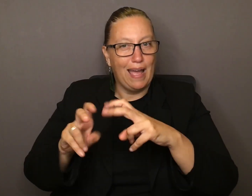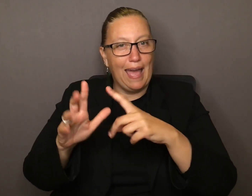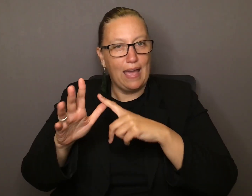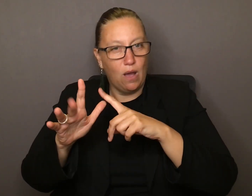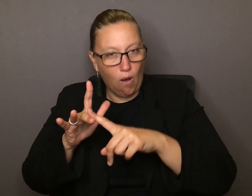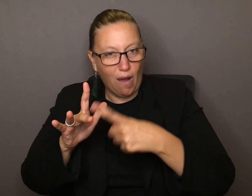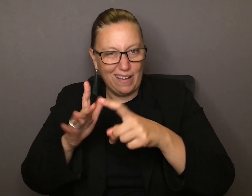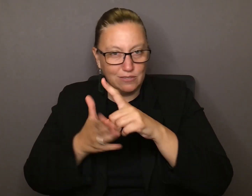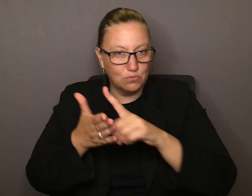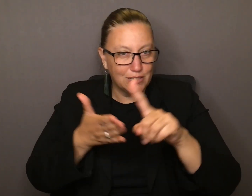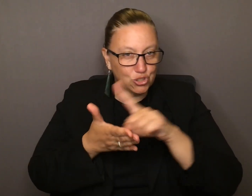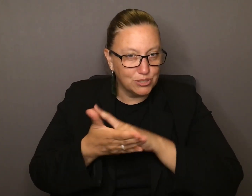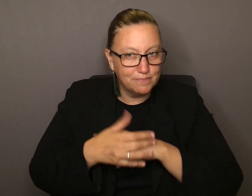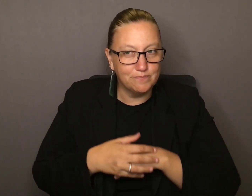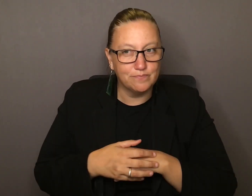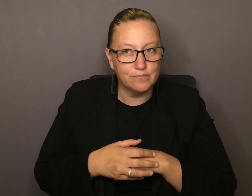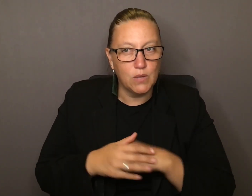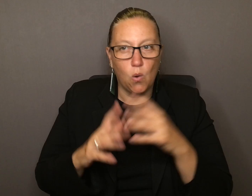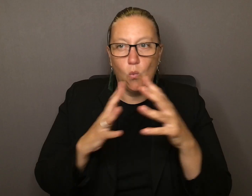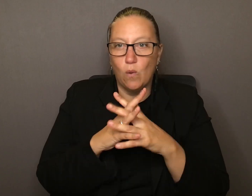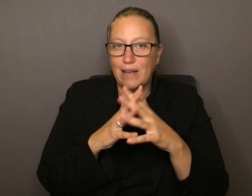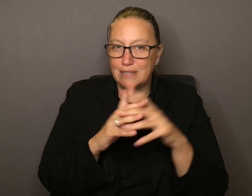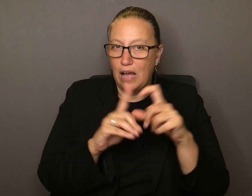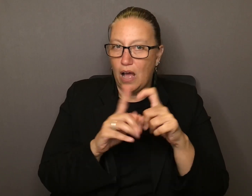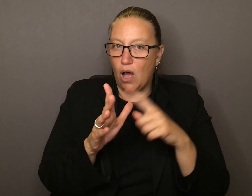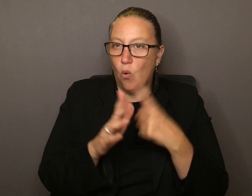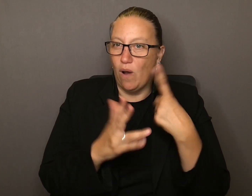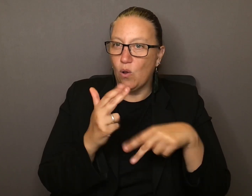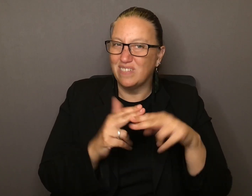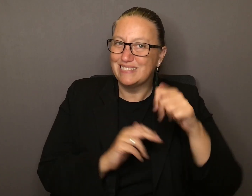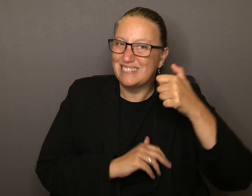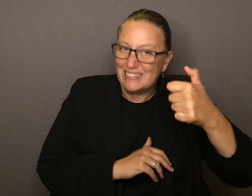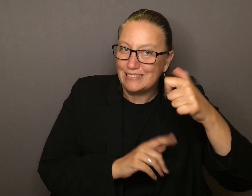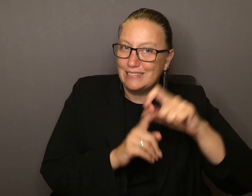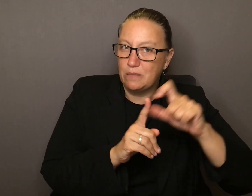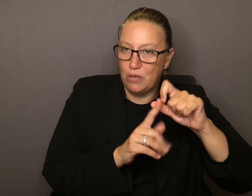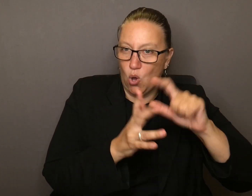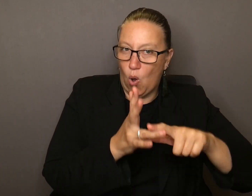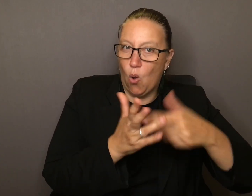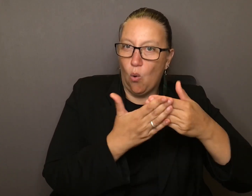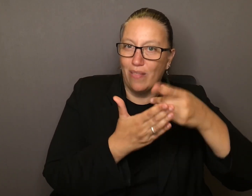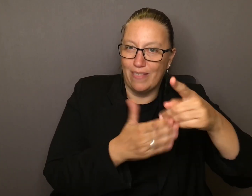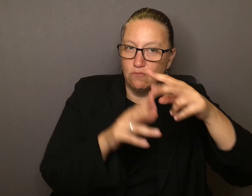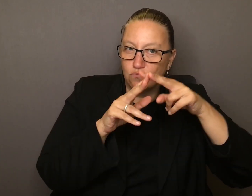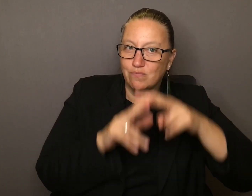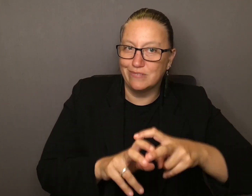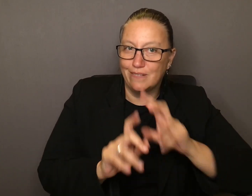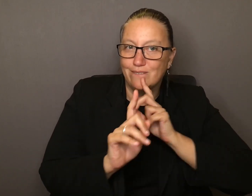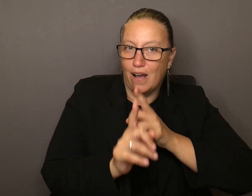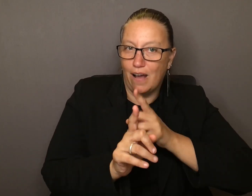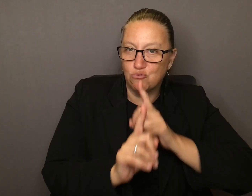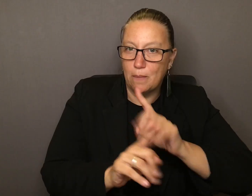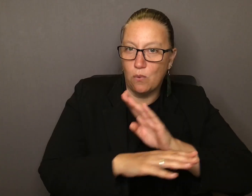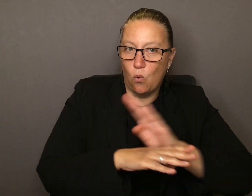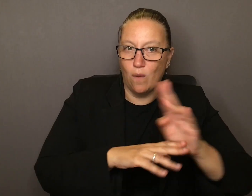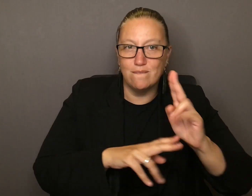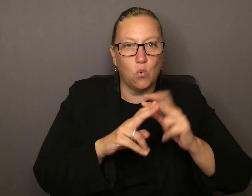of 6 DPOs on the International Research Advisory Board for Disability Matters. That's a major